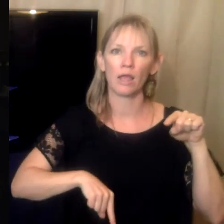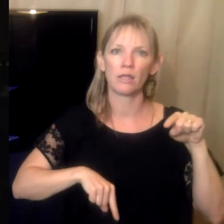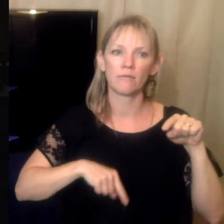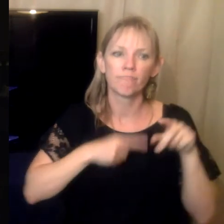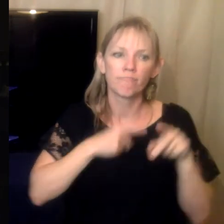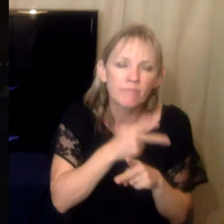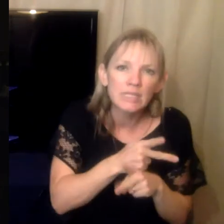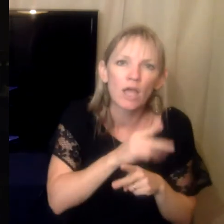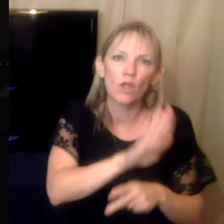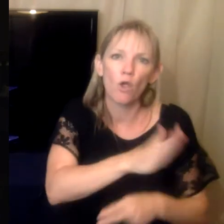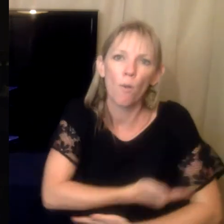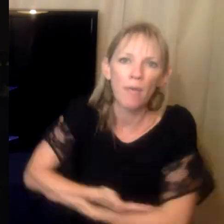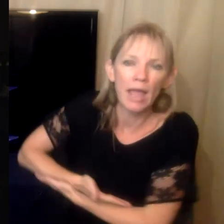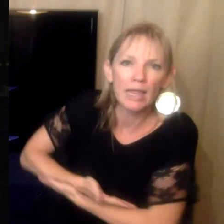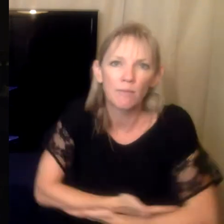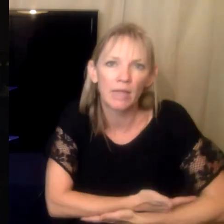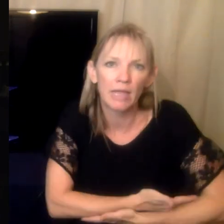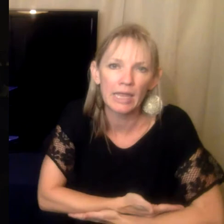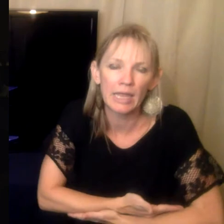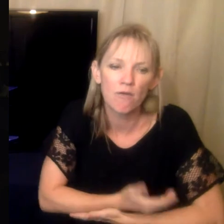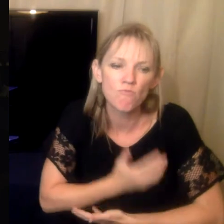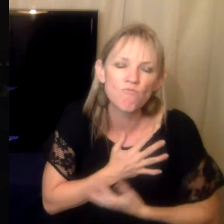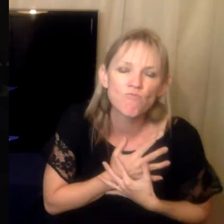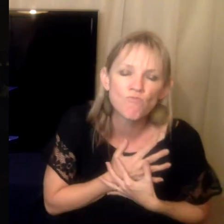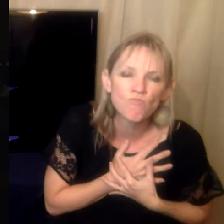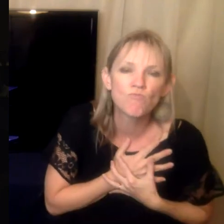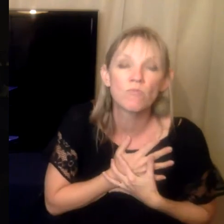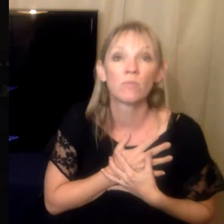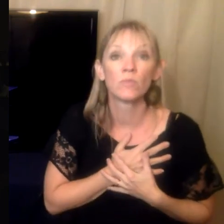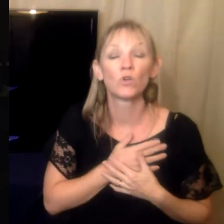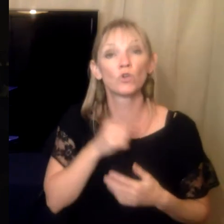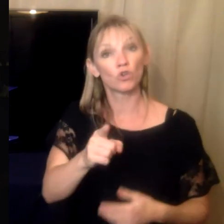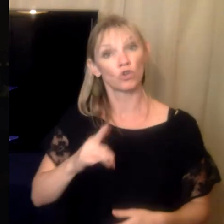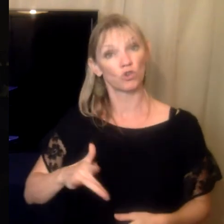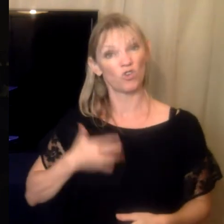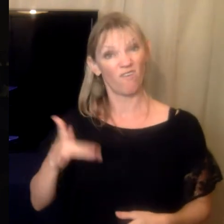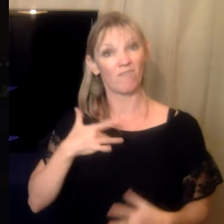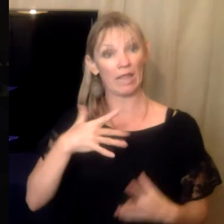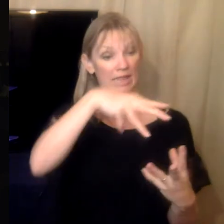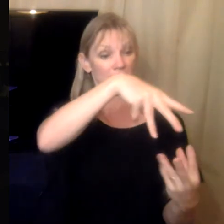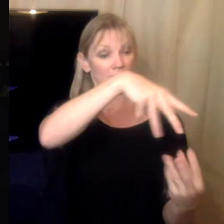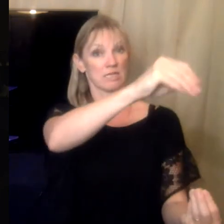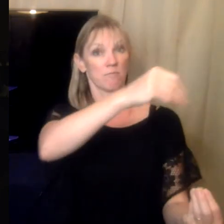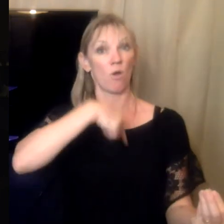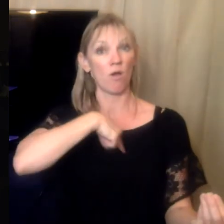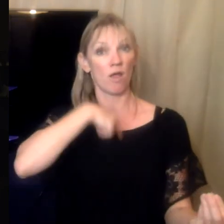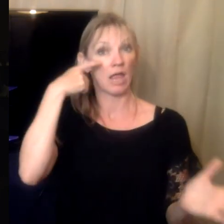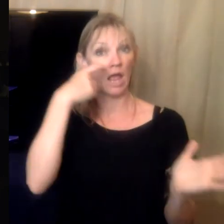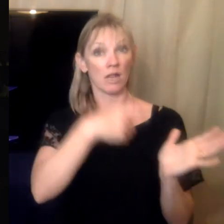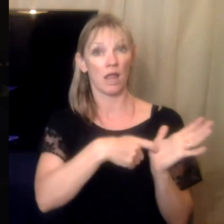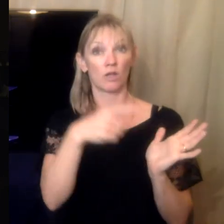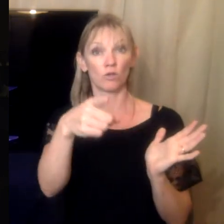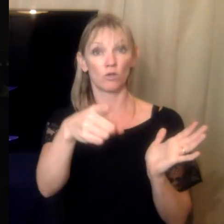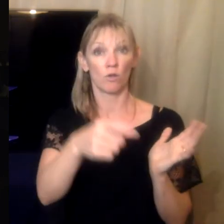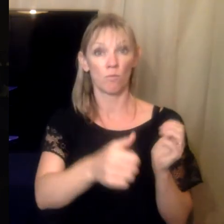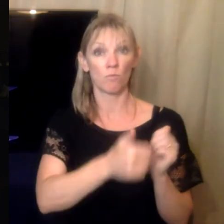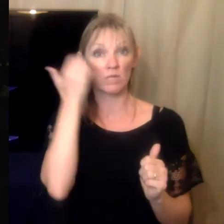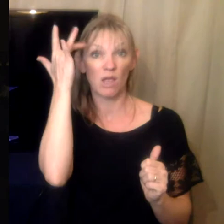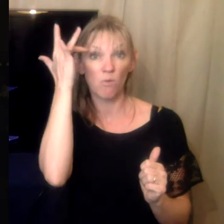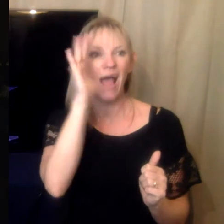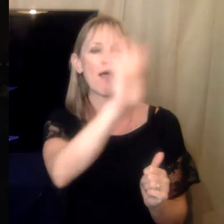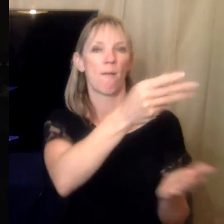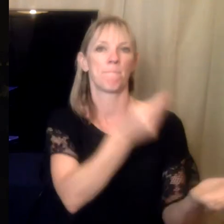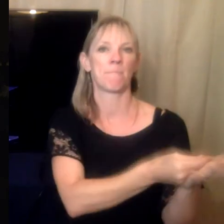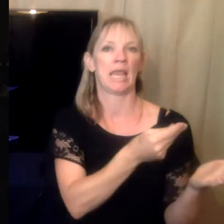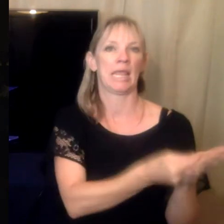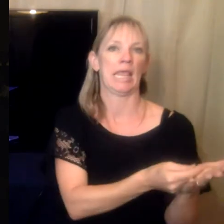soft body against your heart? Did you feel invisible when we acknowledged you mostly for the money you brought